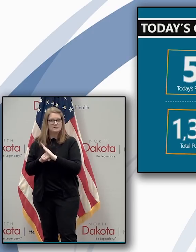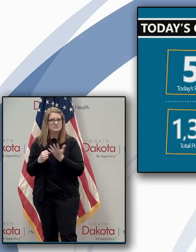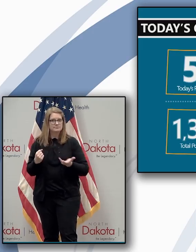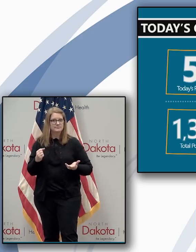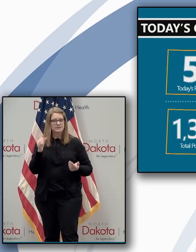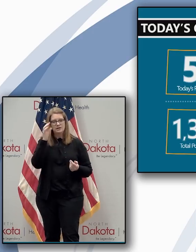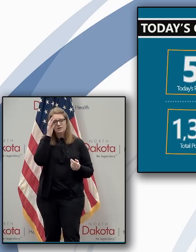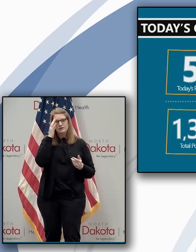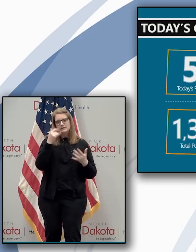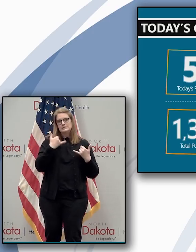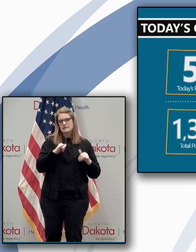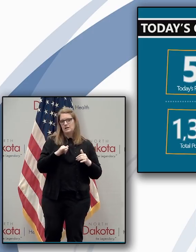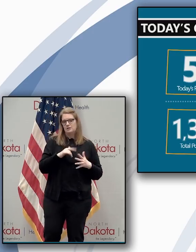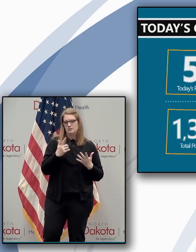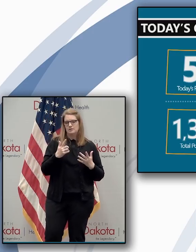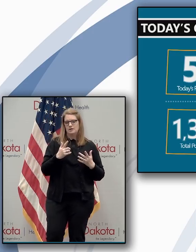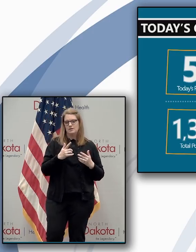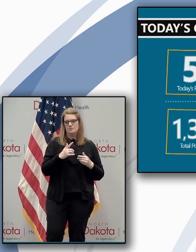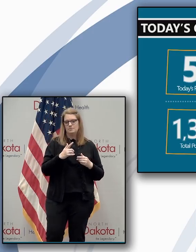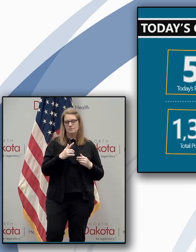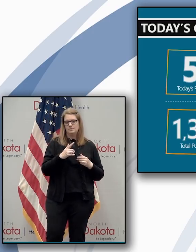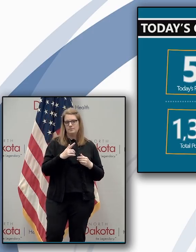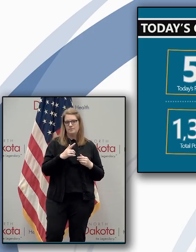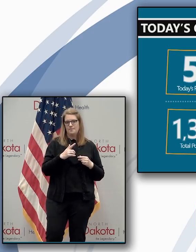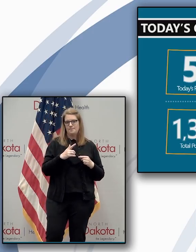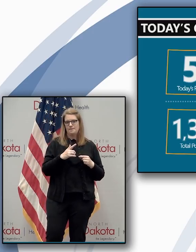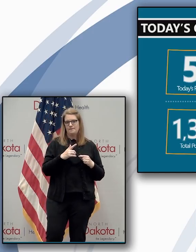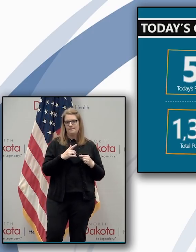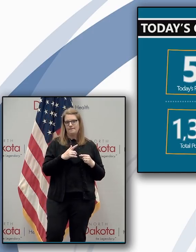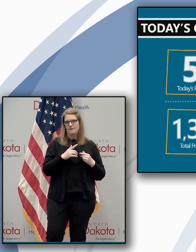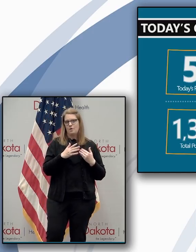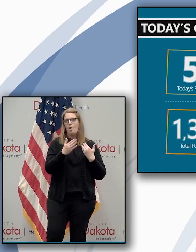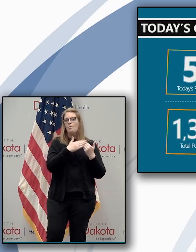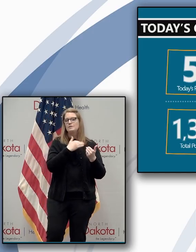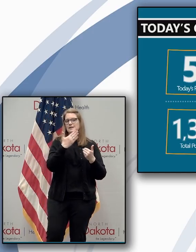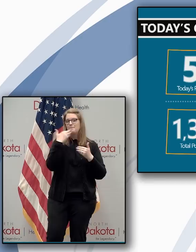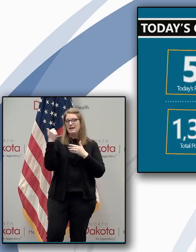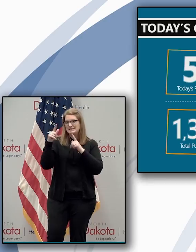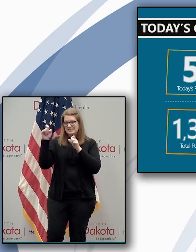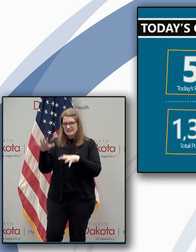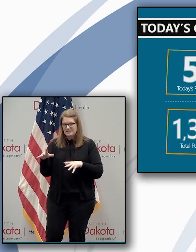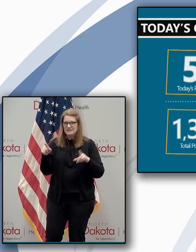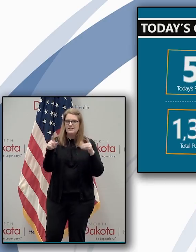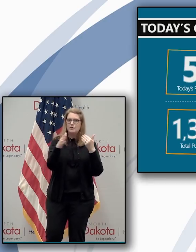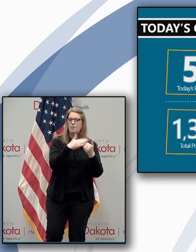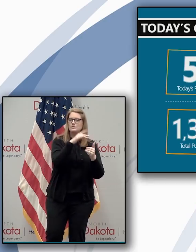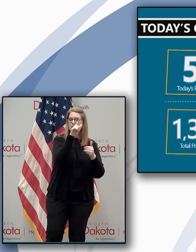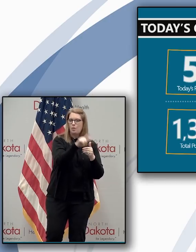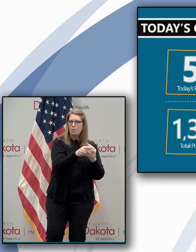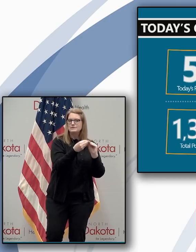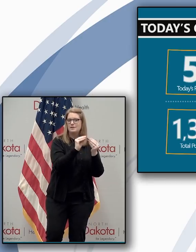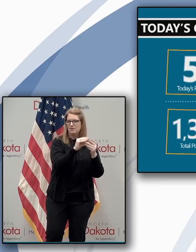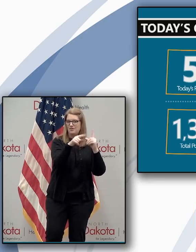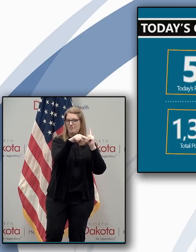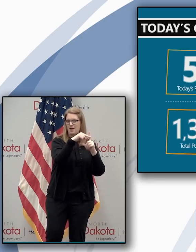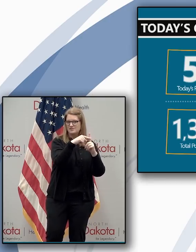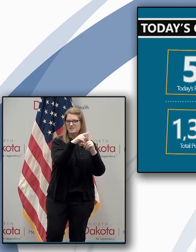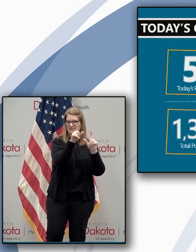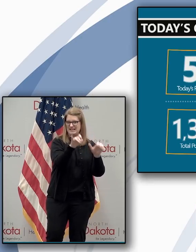have the lowest rate of positives and near the best in testing. That is a great spot for